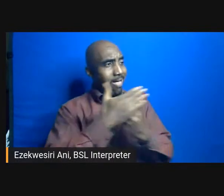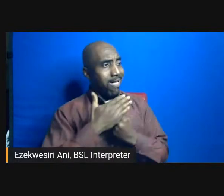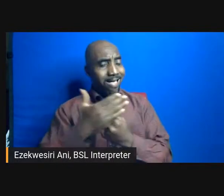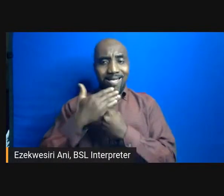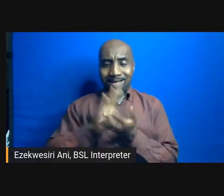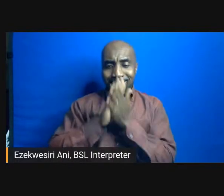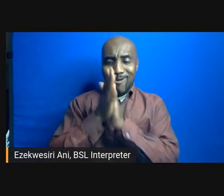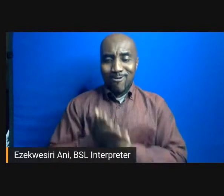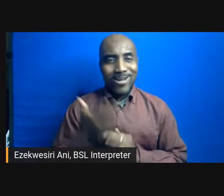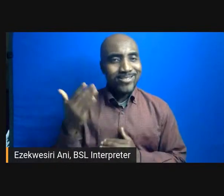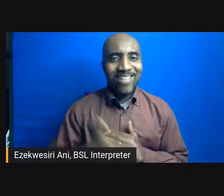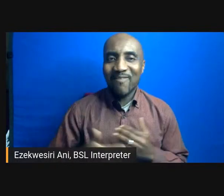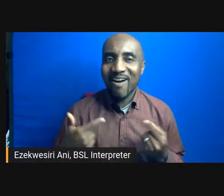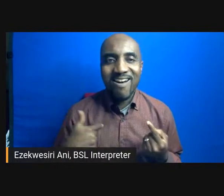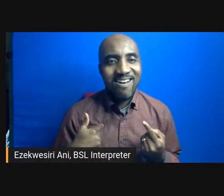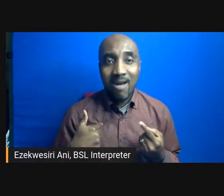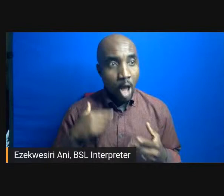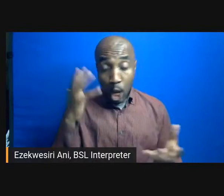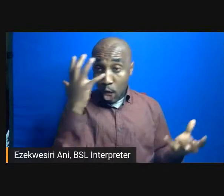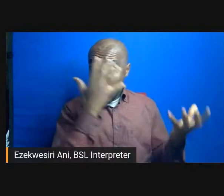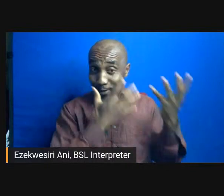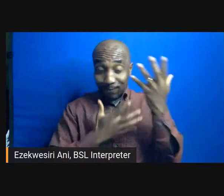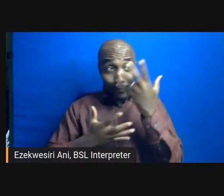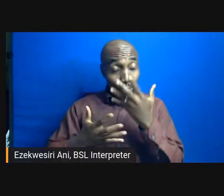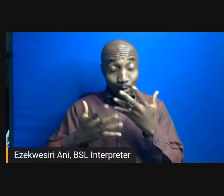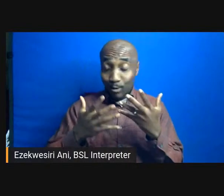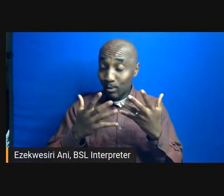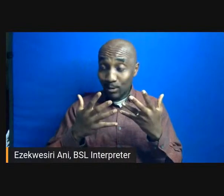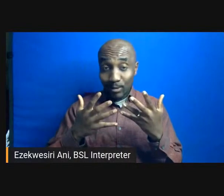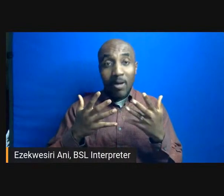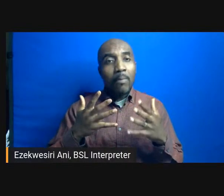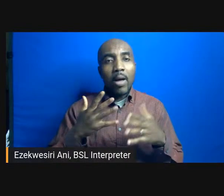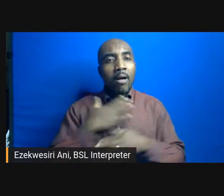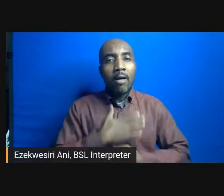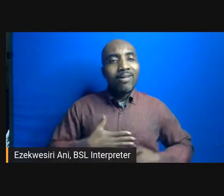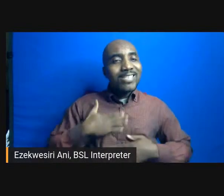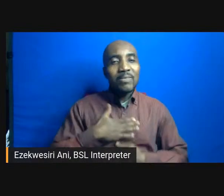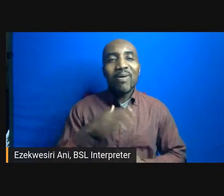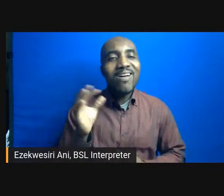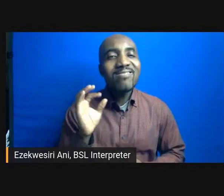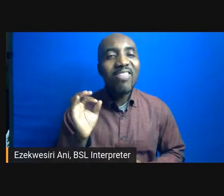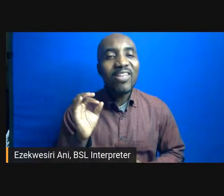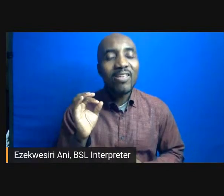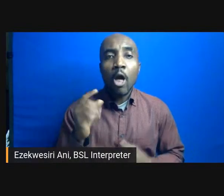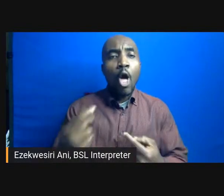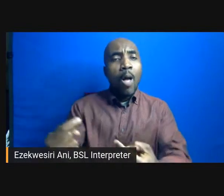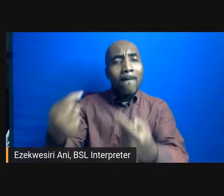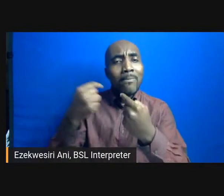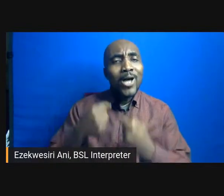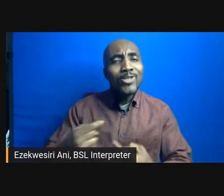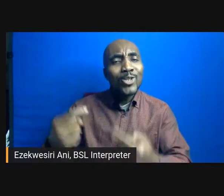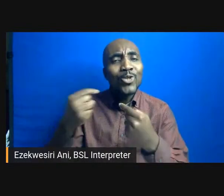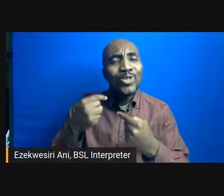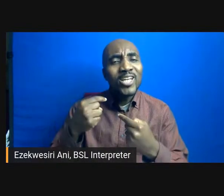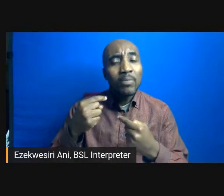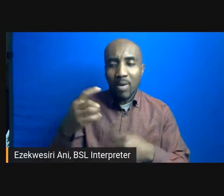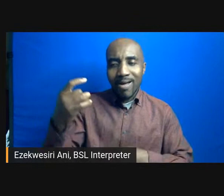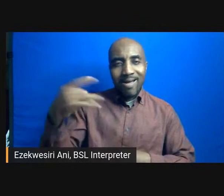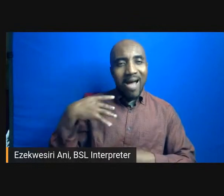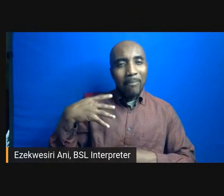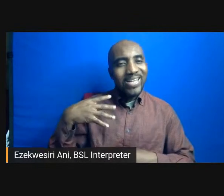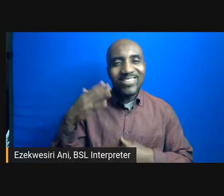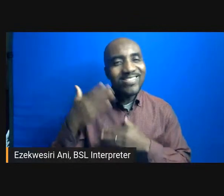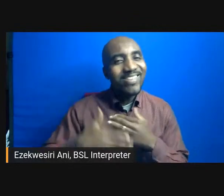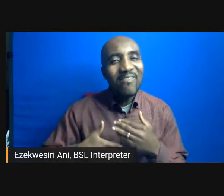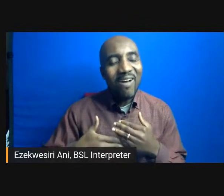not crushed, perplexed, but not in despair, persecuted but not abandoned,